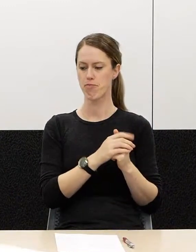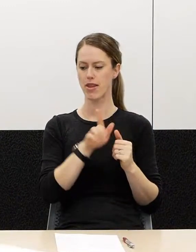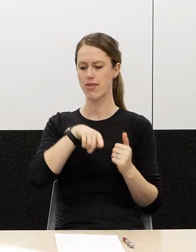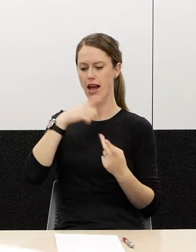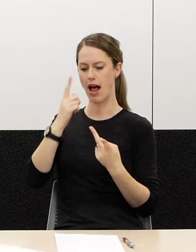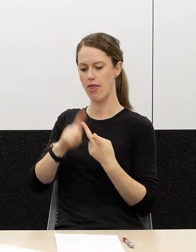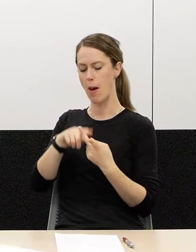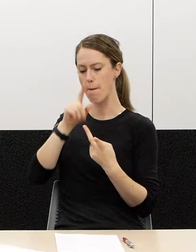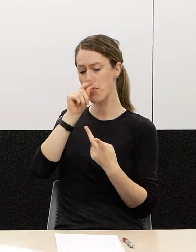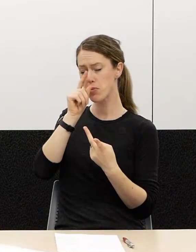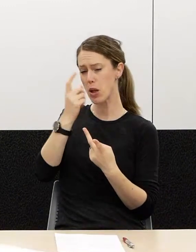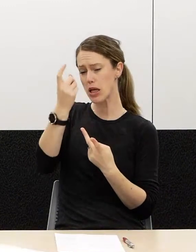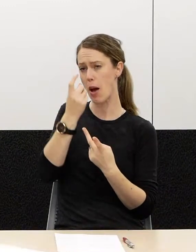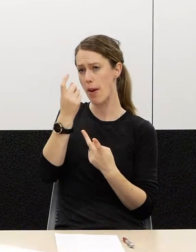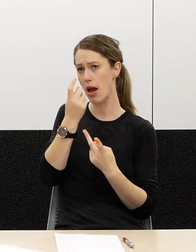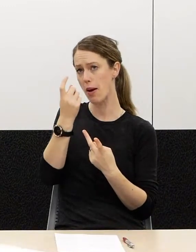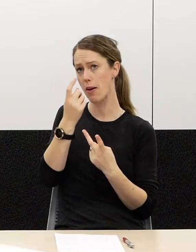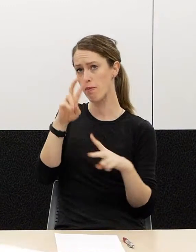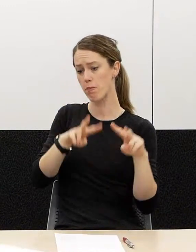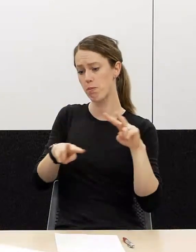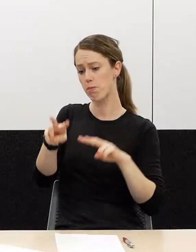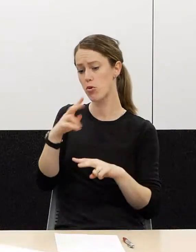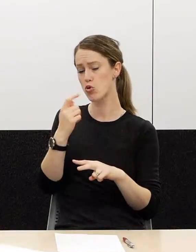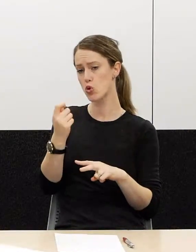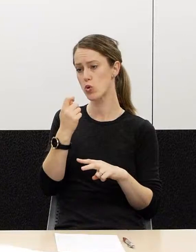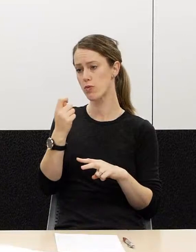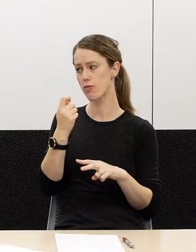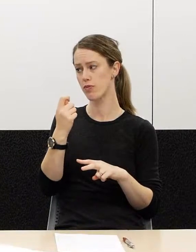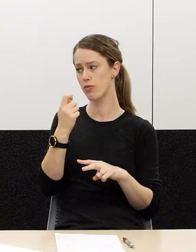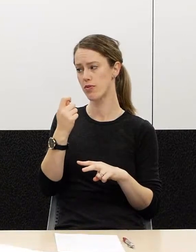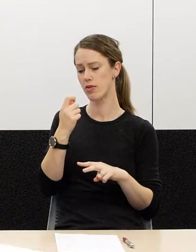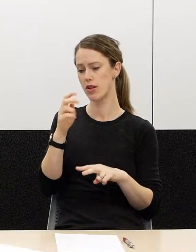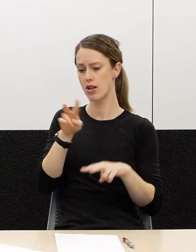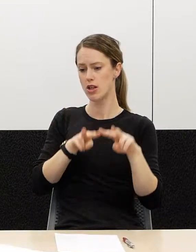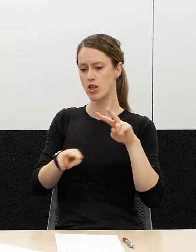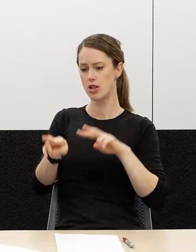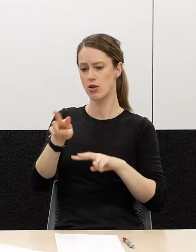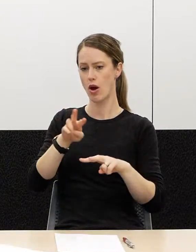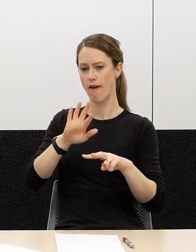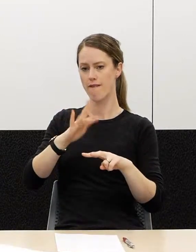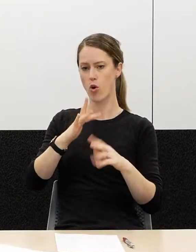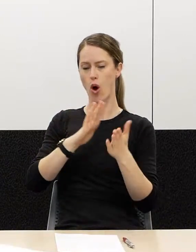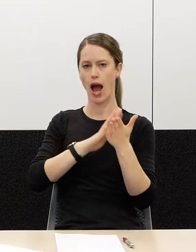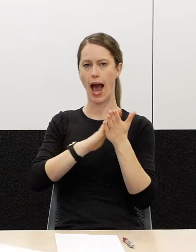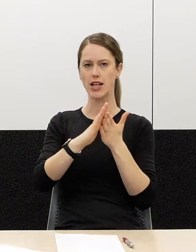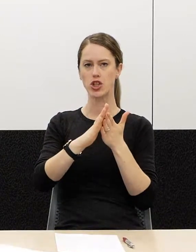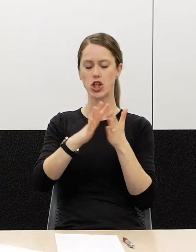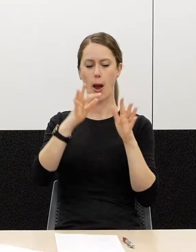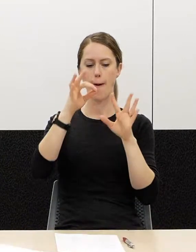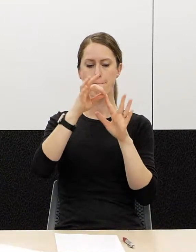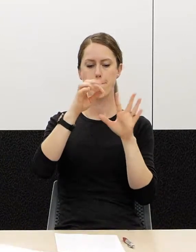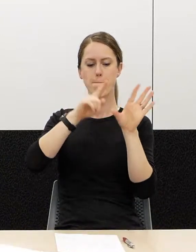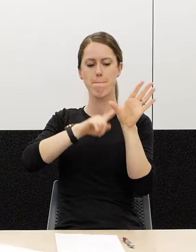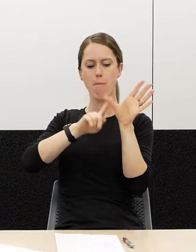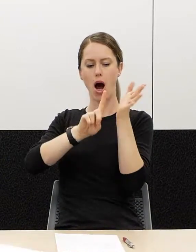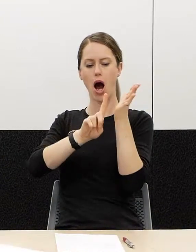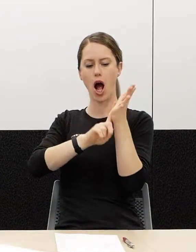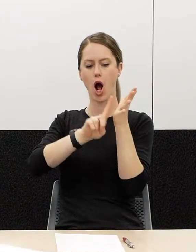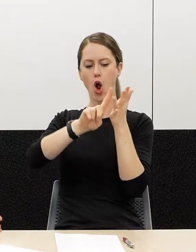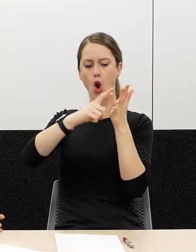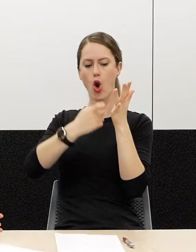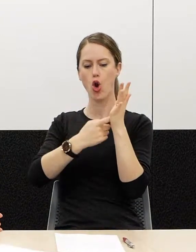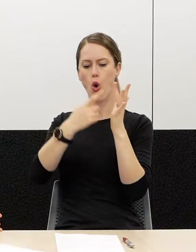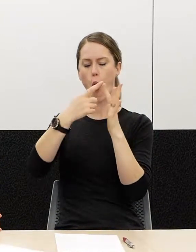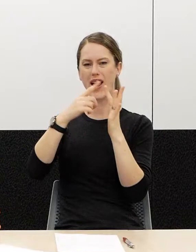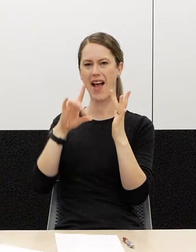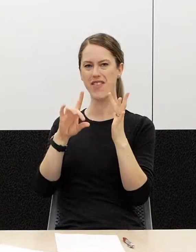other one that may be being evaluated soon is screening and treating for H. pylori infection. So I mentioned